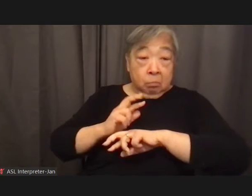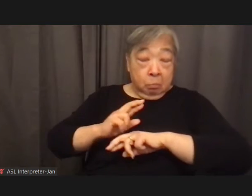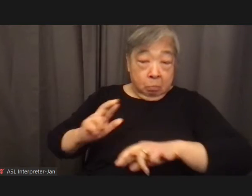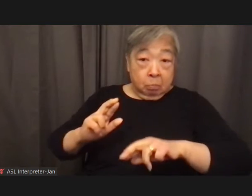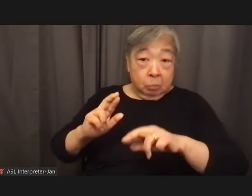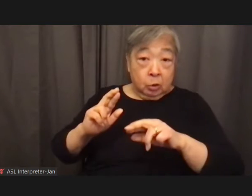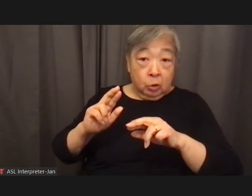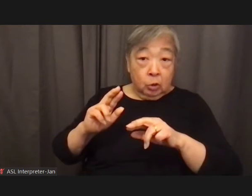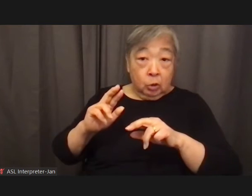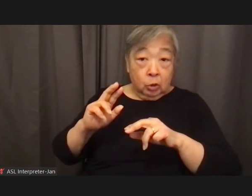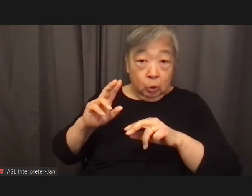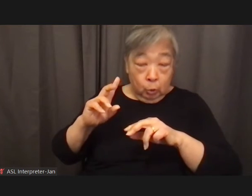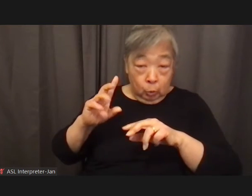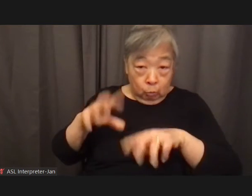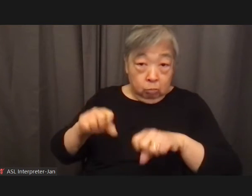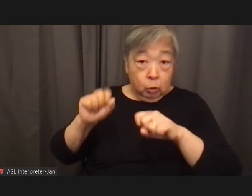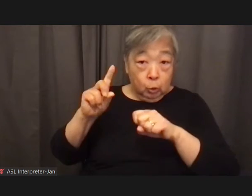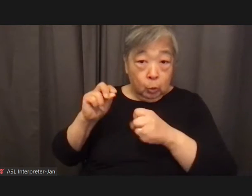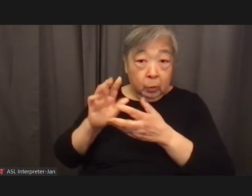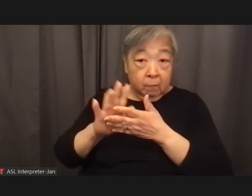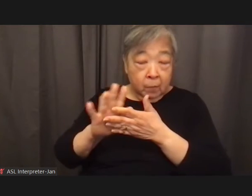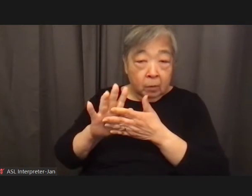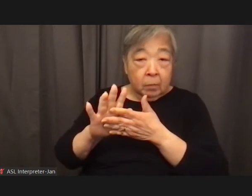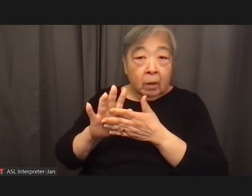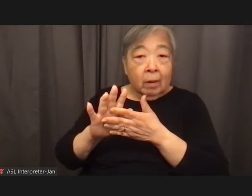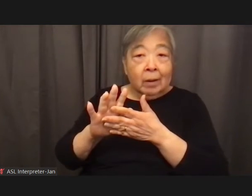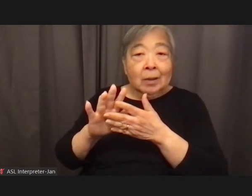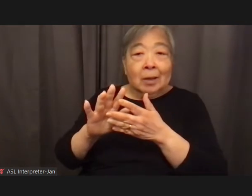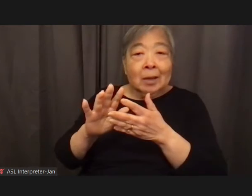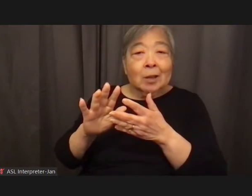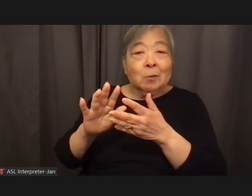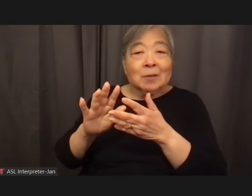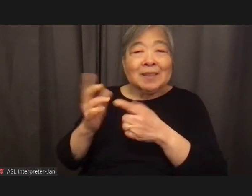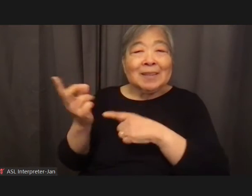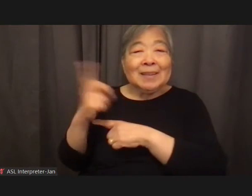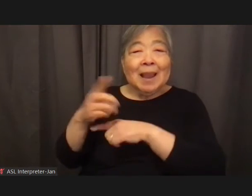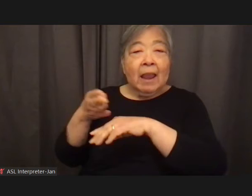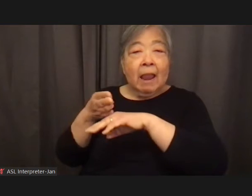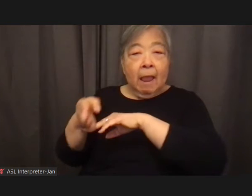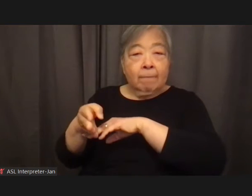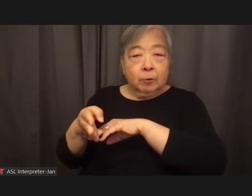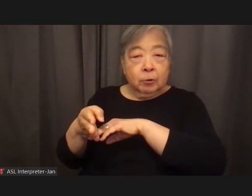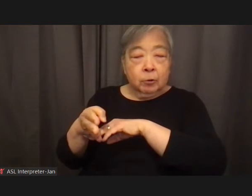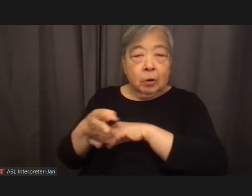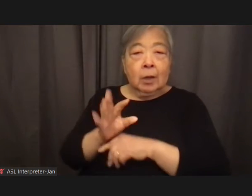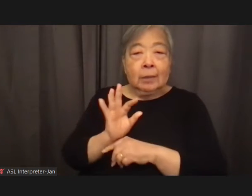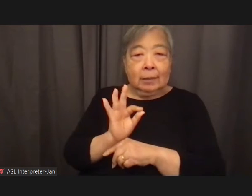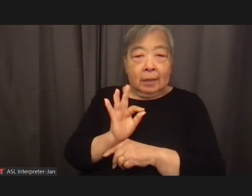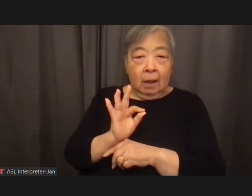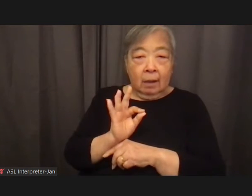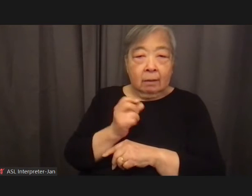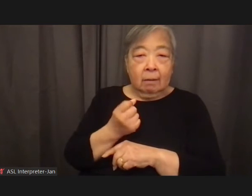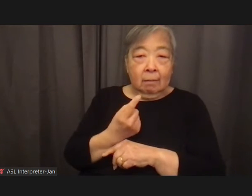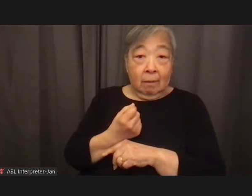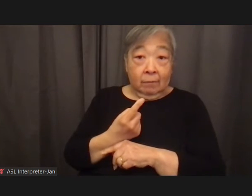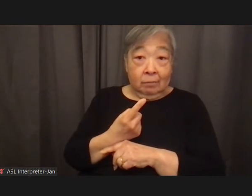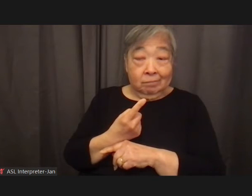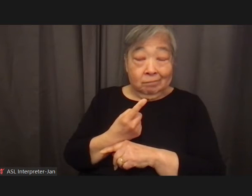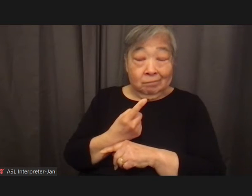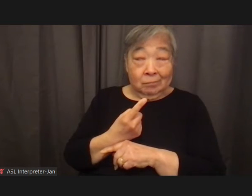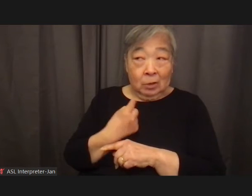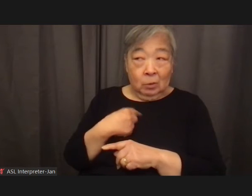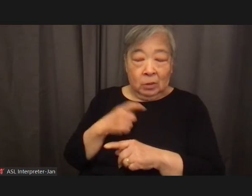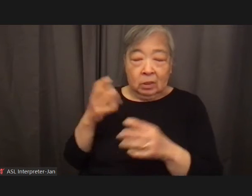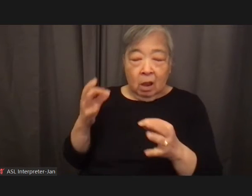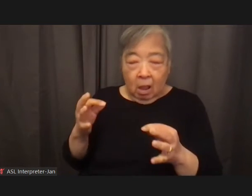Picture, it was a day after 9/11. And immediately we had to decide, should we continue with